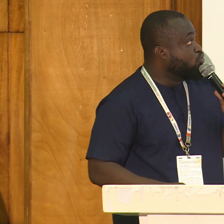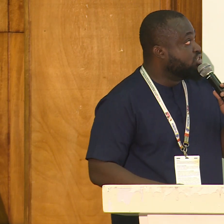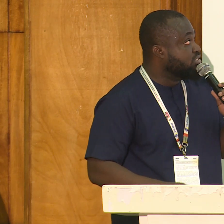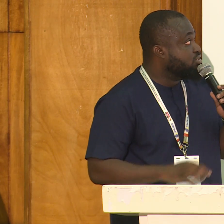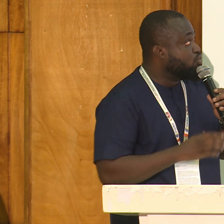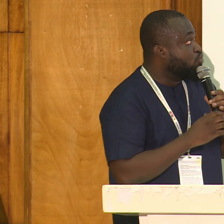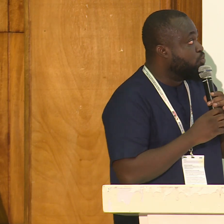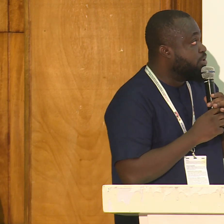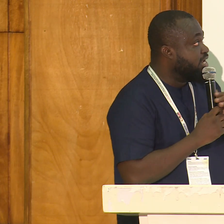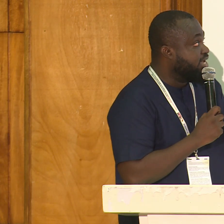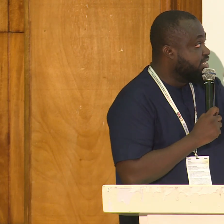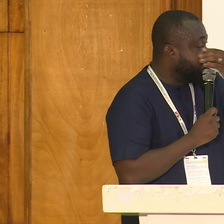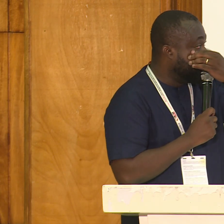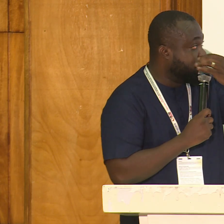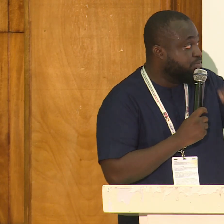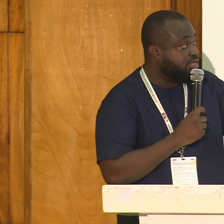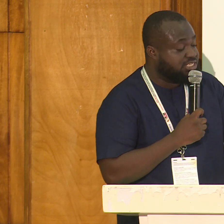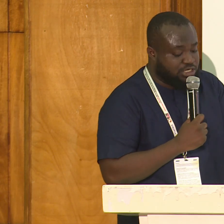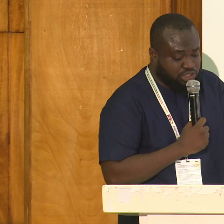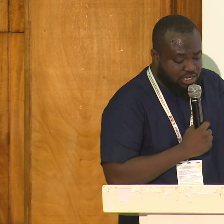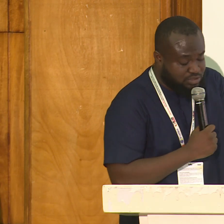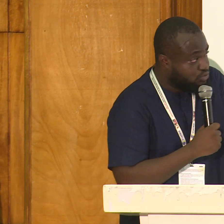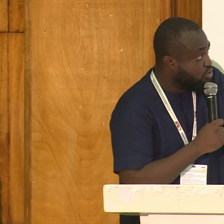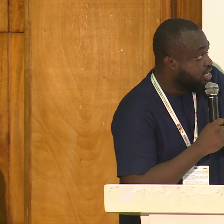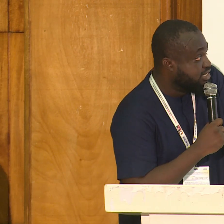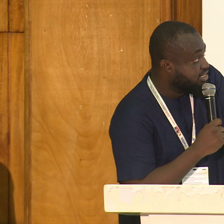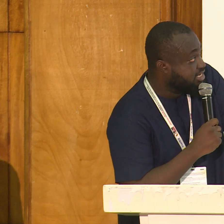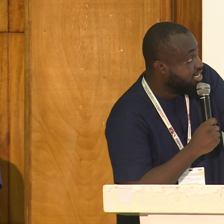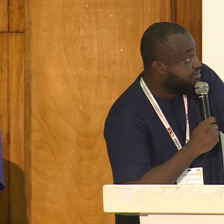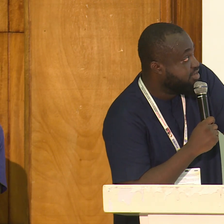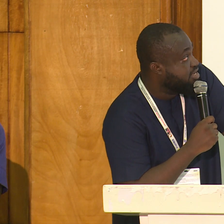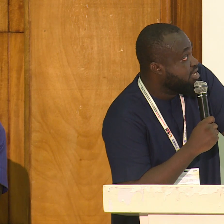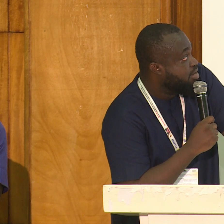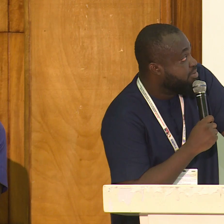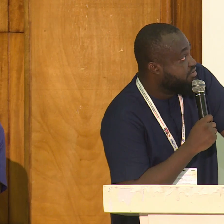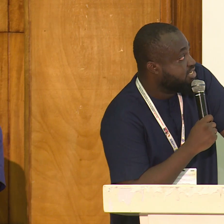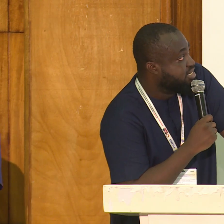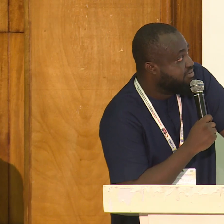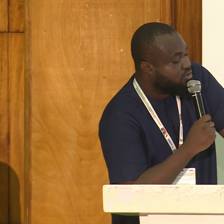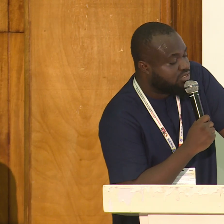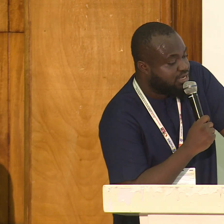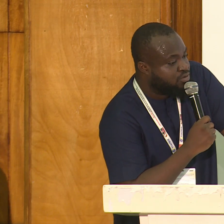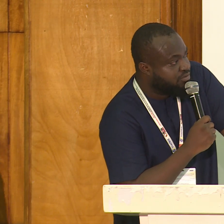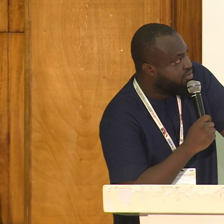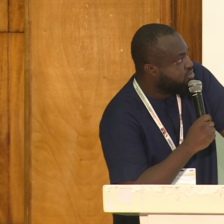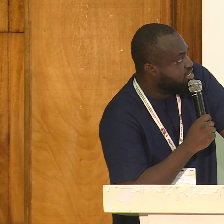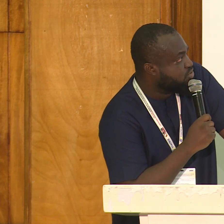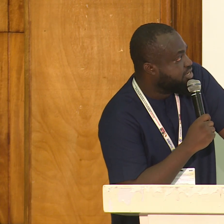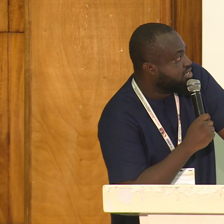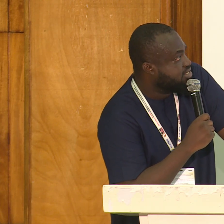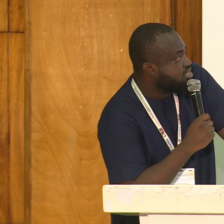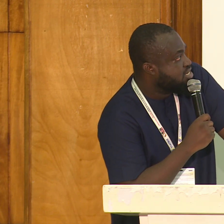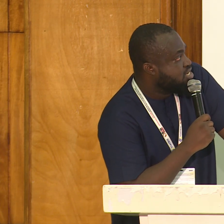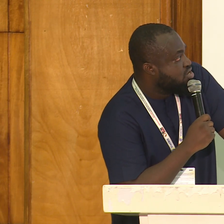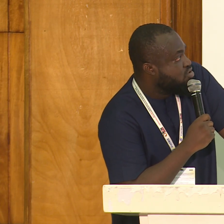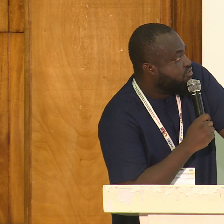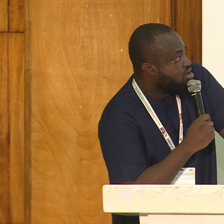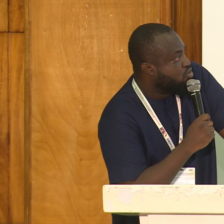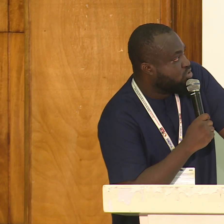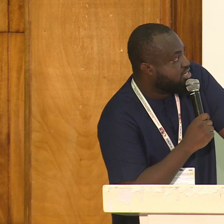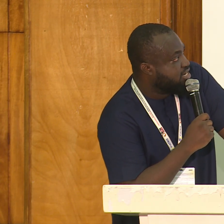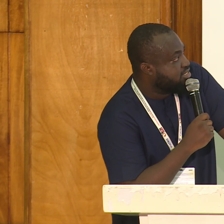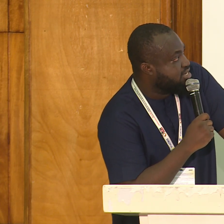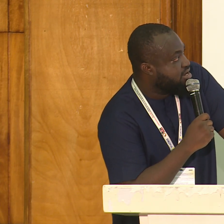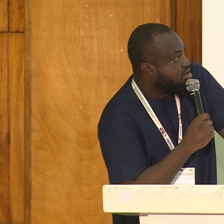So conclusion, so peer-led intervention remains central to Ghana's HIV prevention efforts among female sex workers.